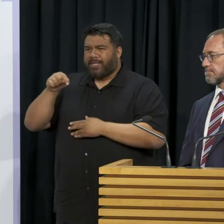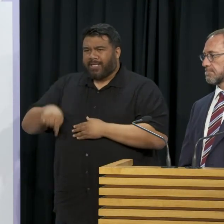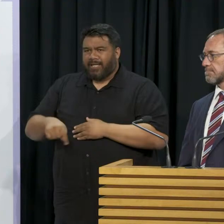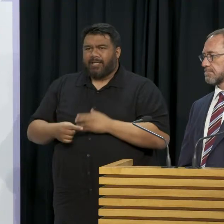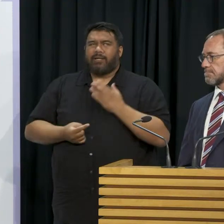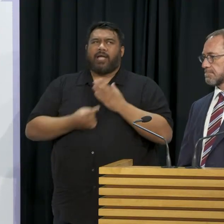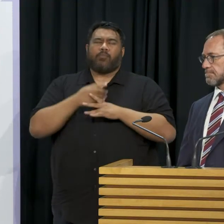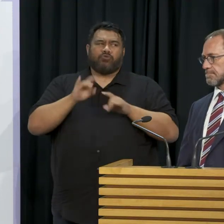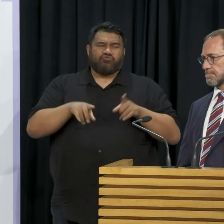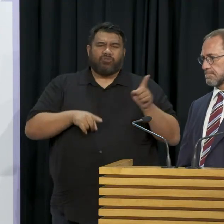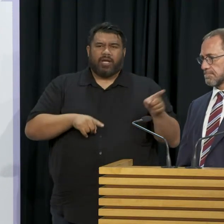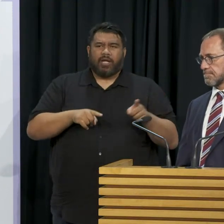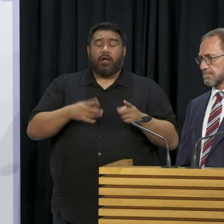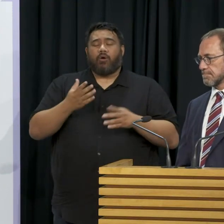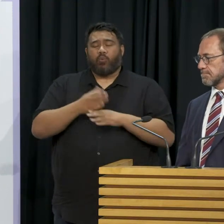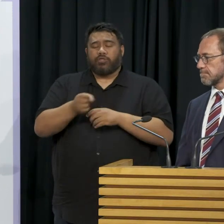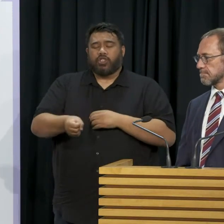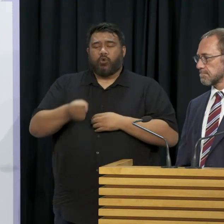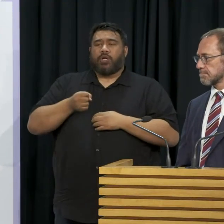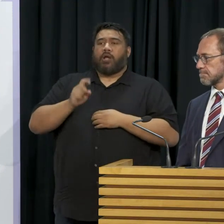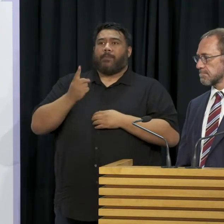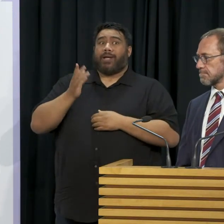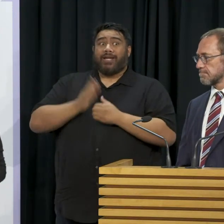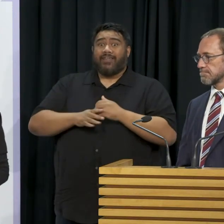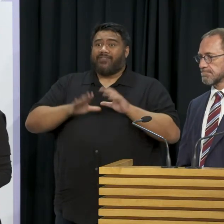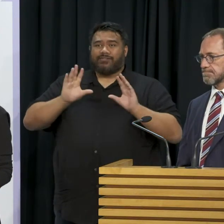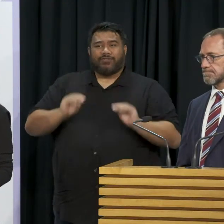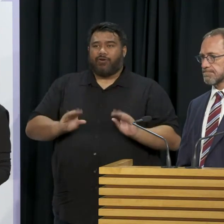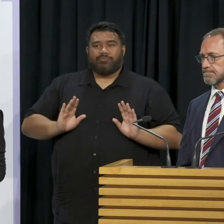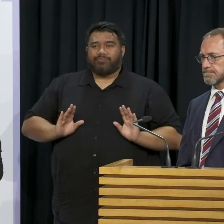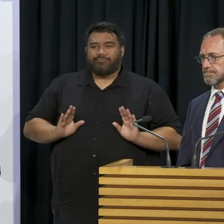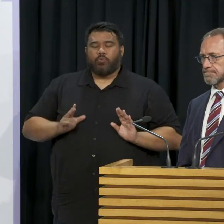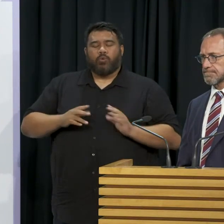things down, but the work has never stopped. We remain committed to it.